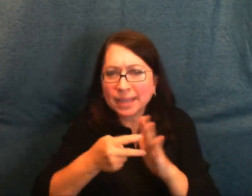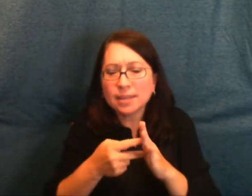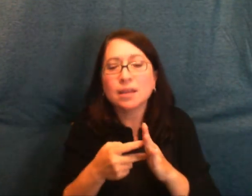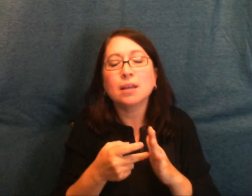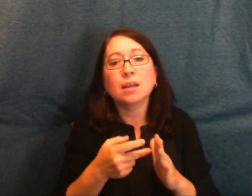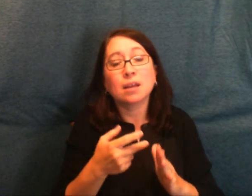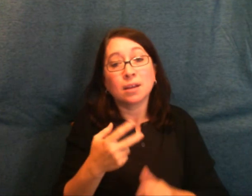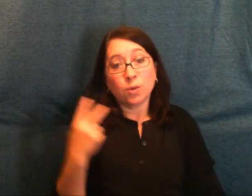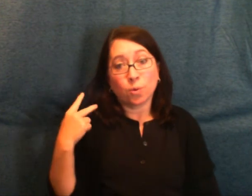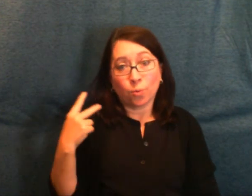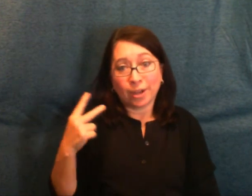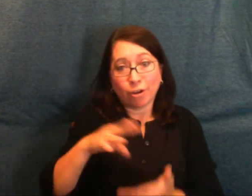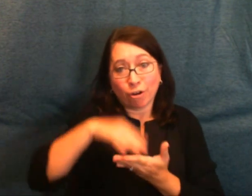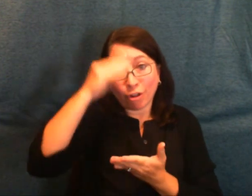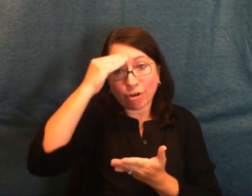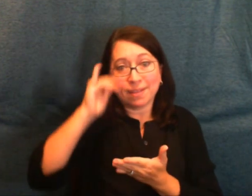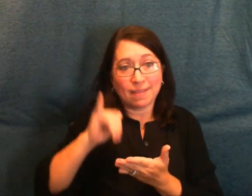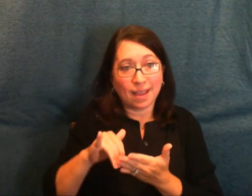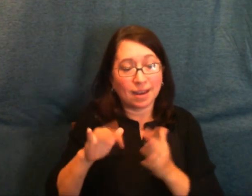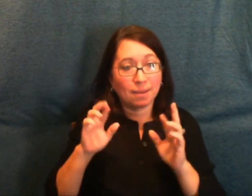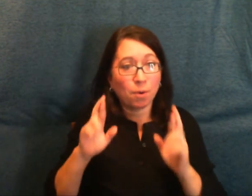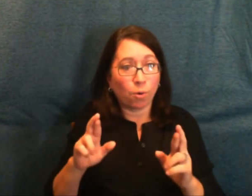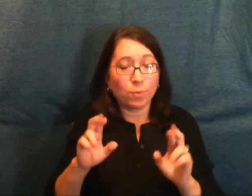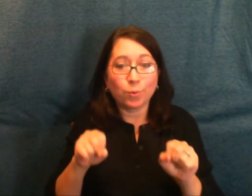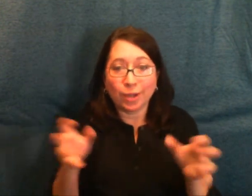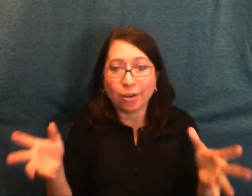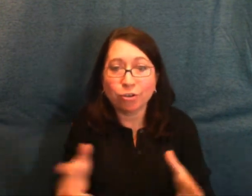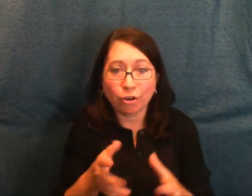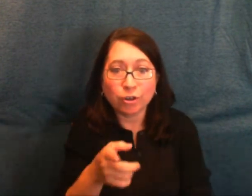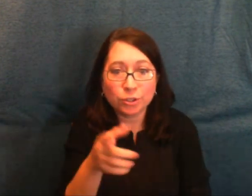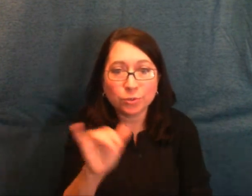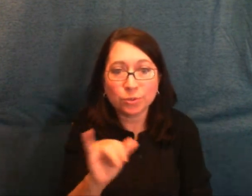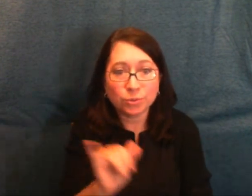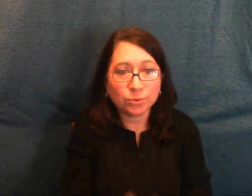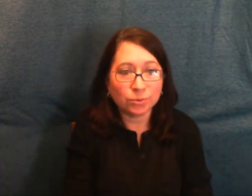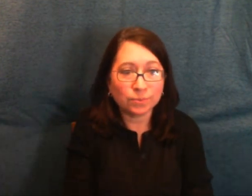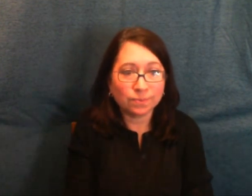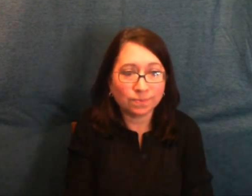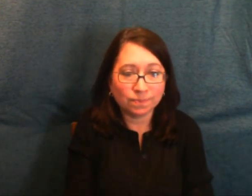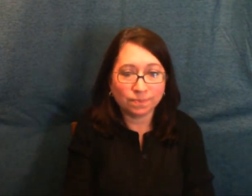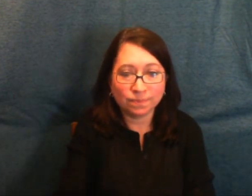we are learning that ourselves, and we just hope that we can encourage you to.